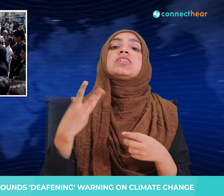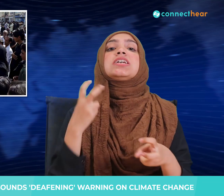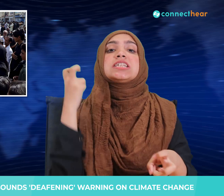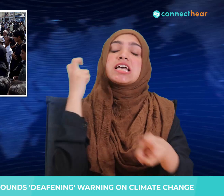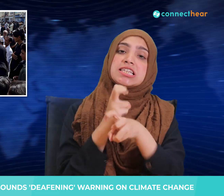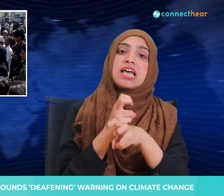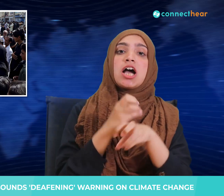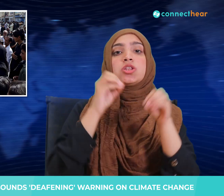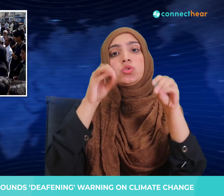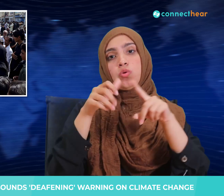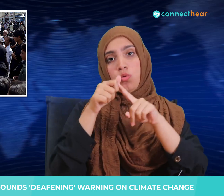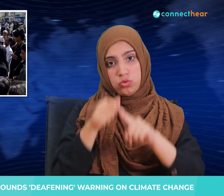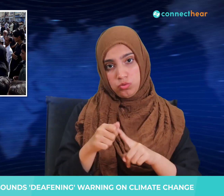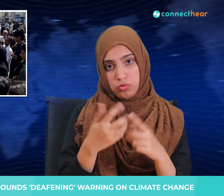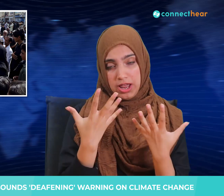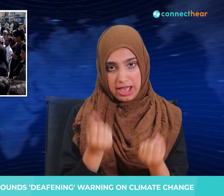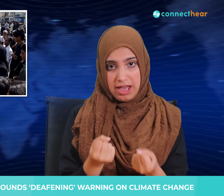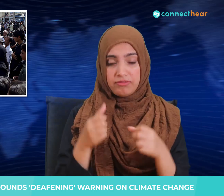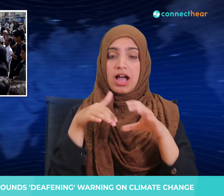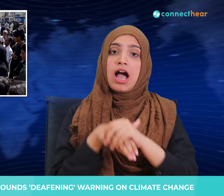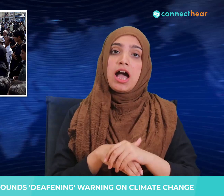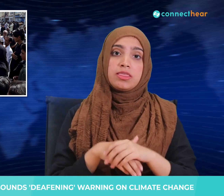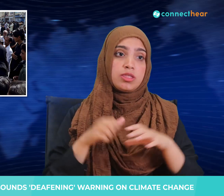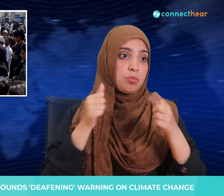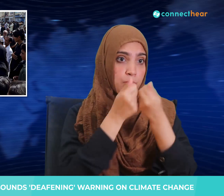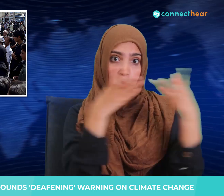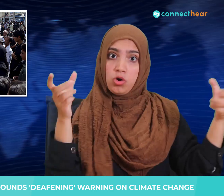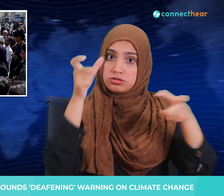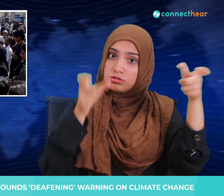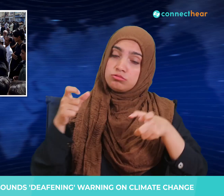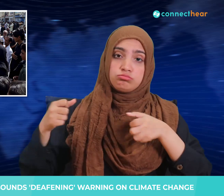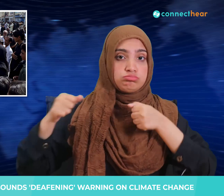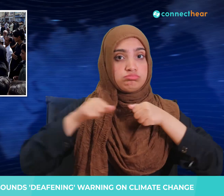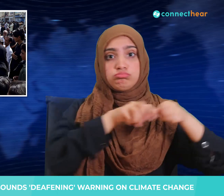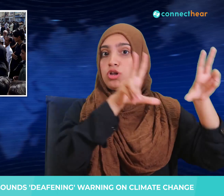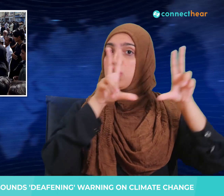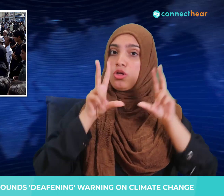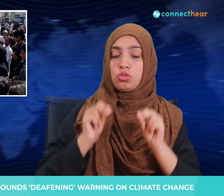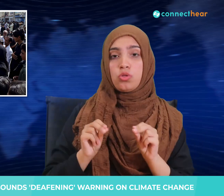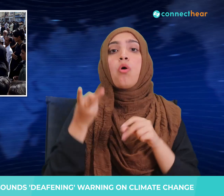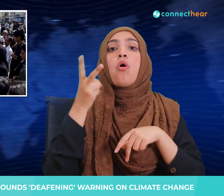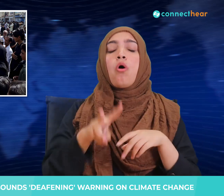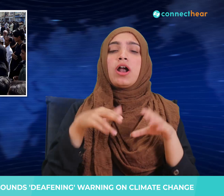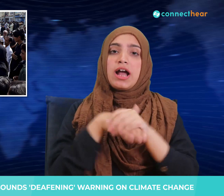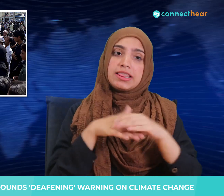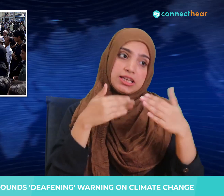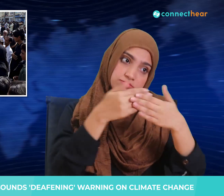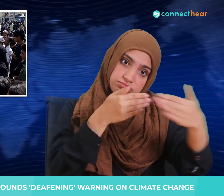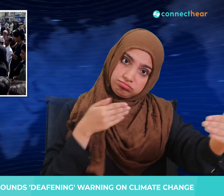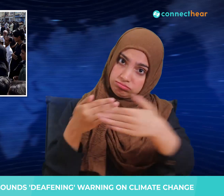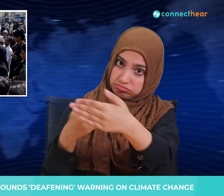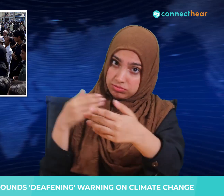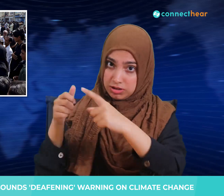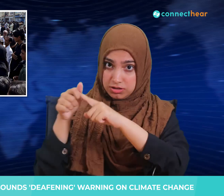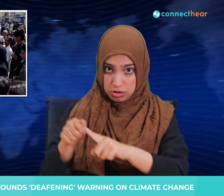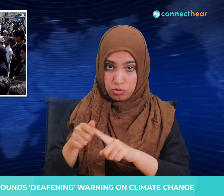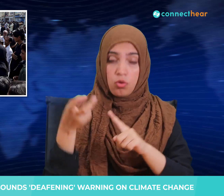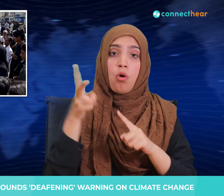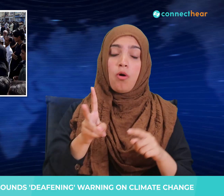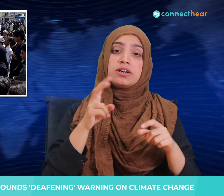strictly adhere to the standard operating procedures, including mask wearing and social distancing, to avoid spike in number of